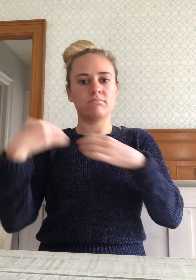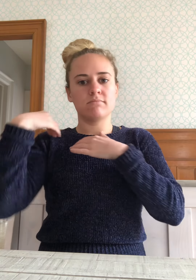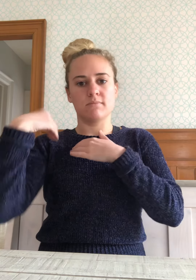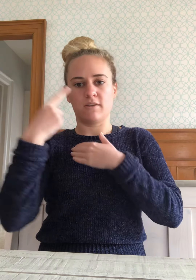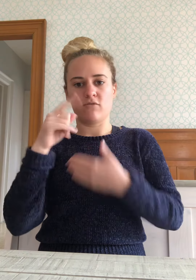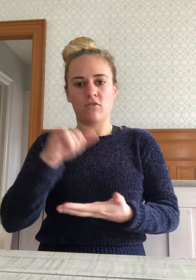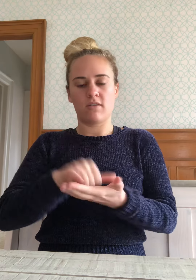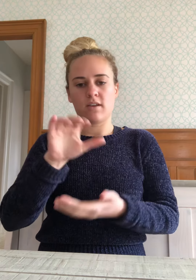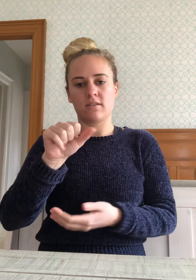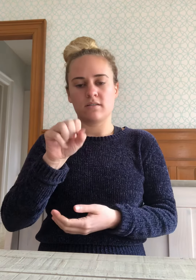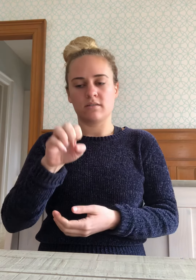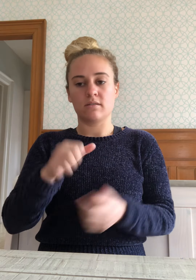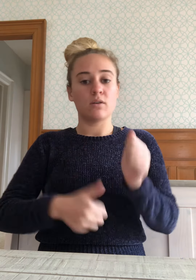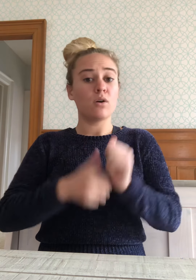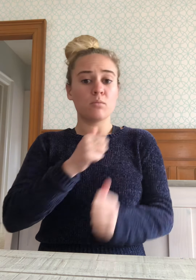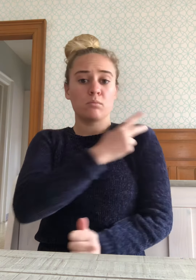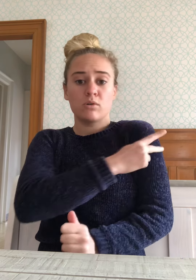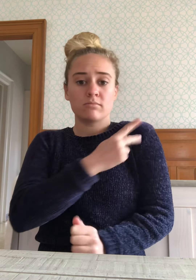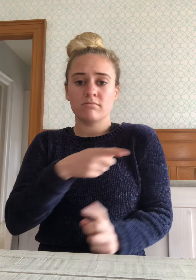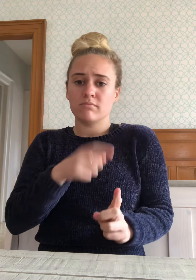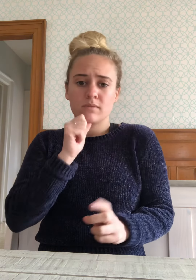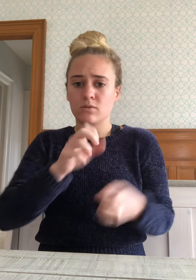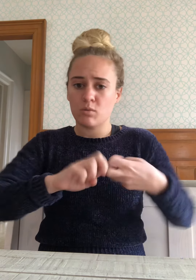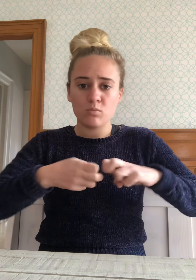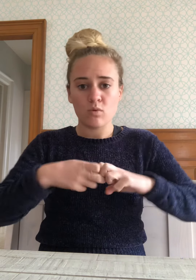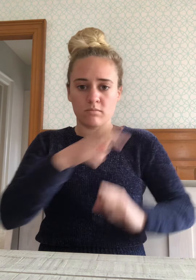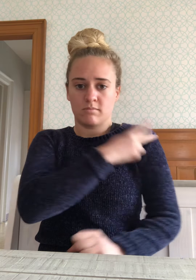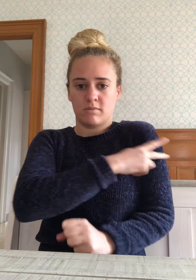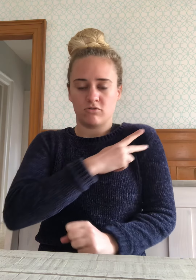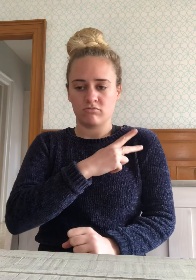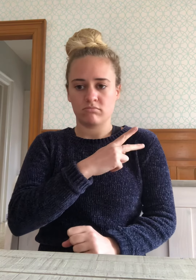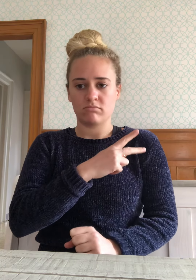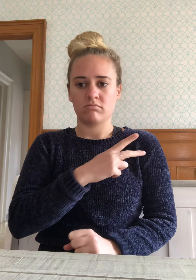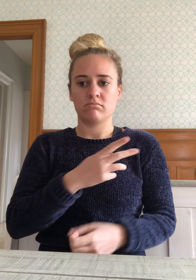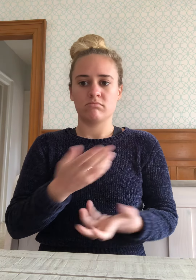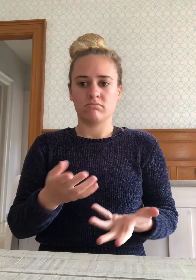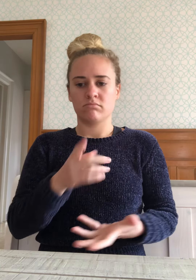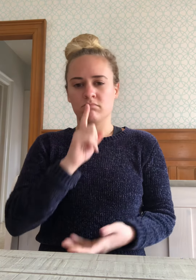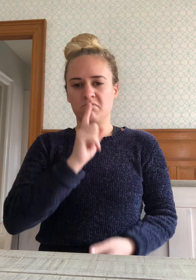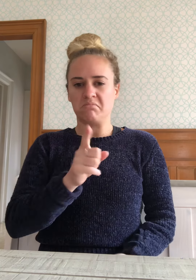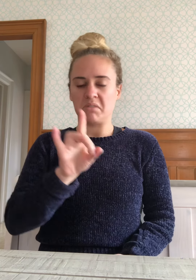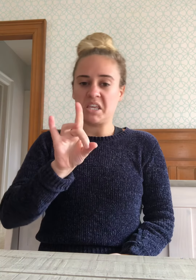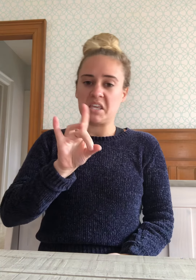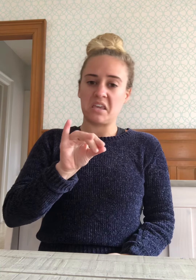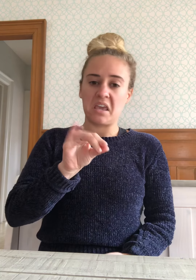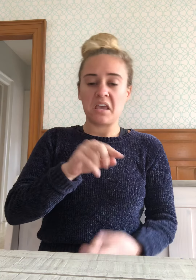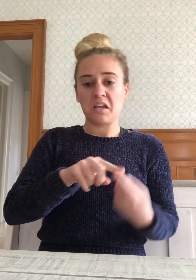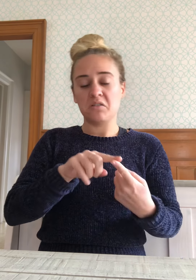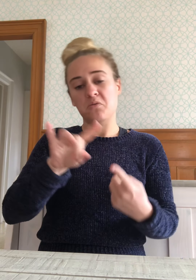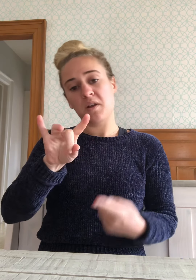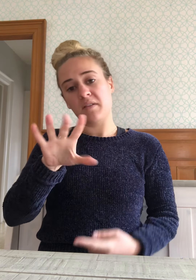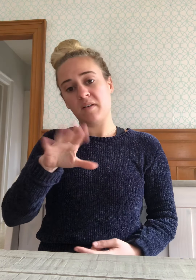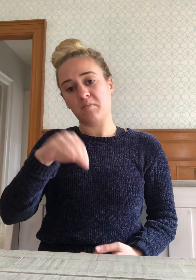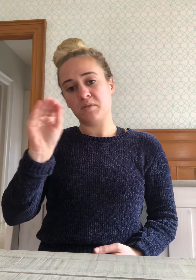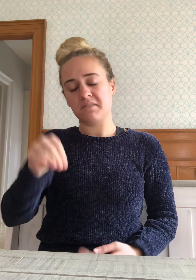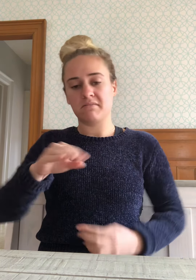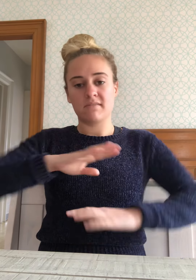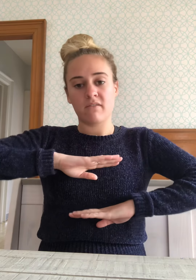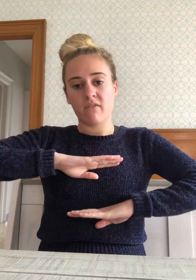Most patients are not problem patients. I guess it's about 80-85% are satisfied, which is,